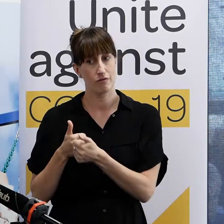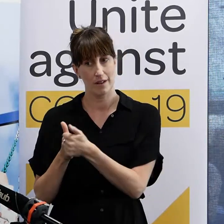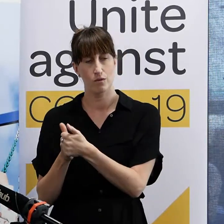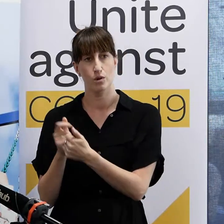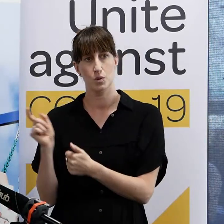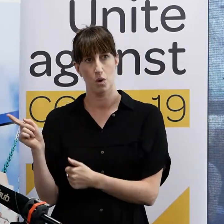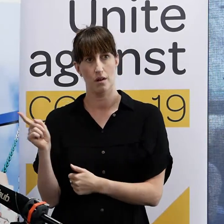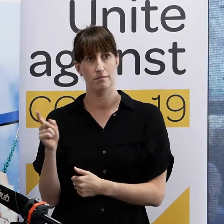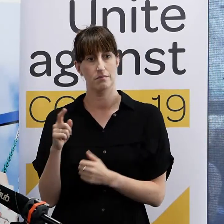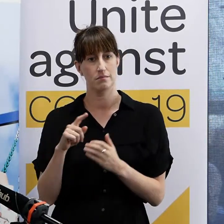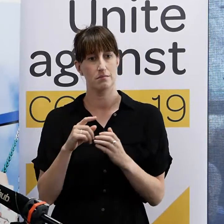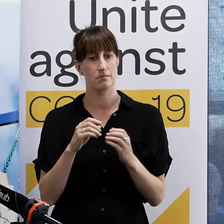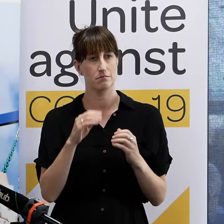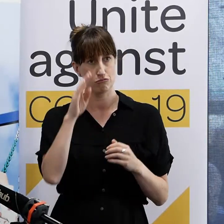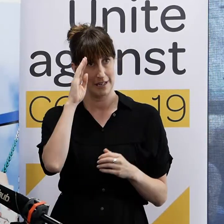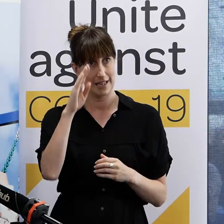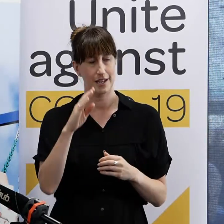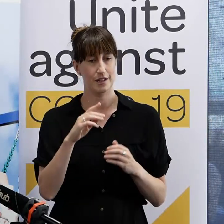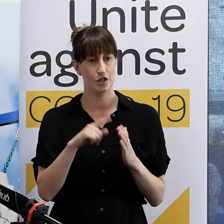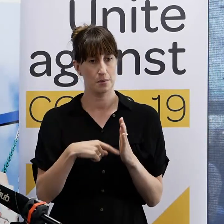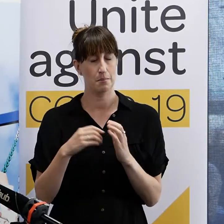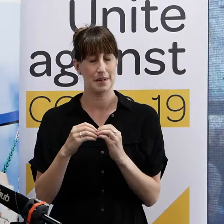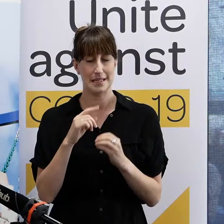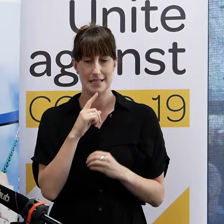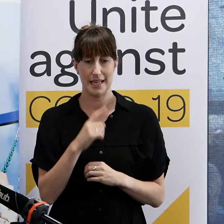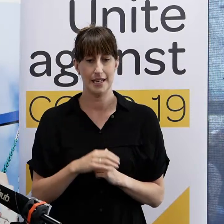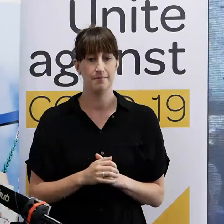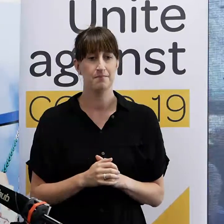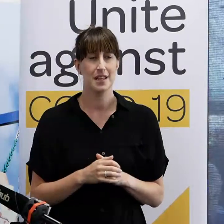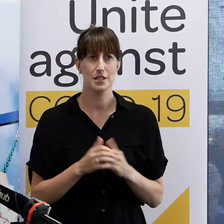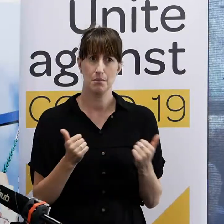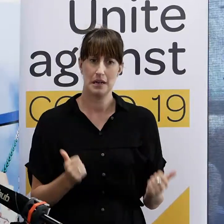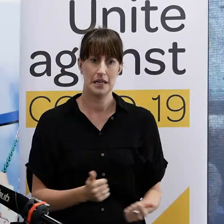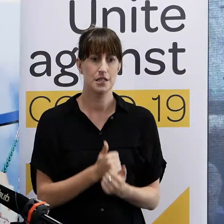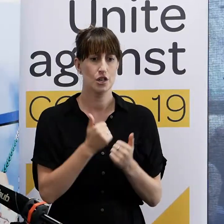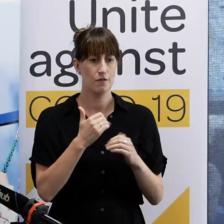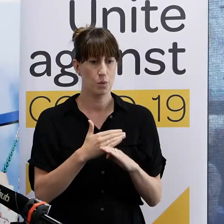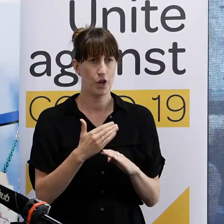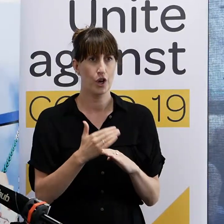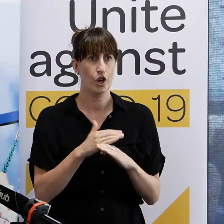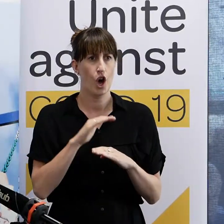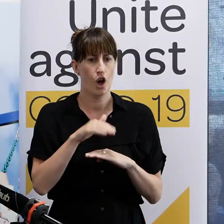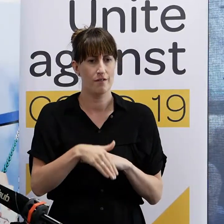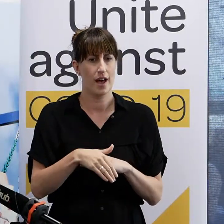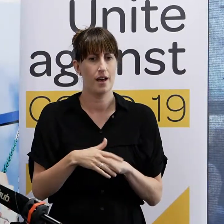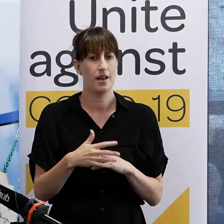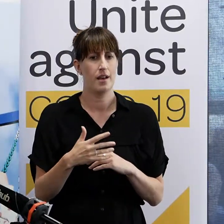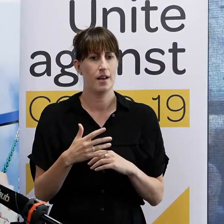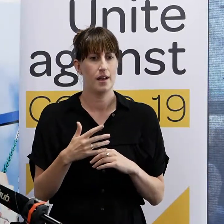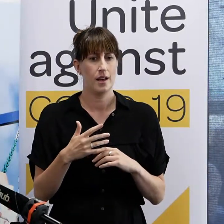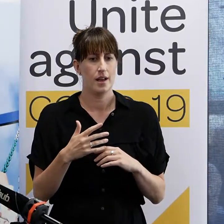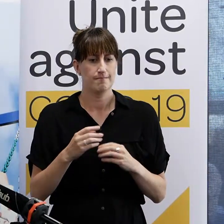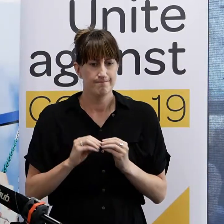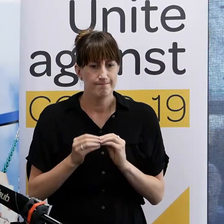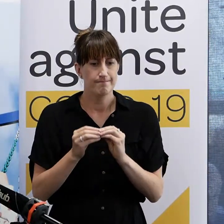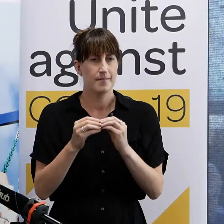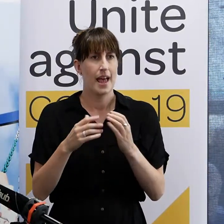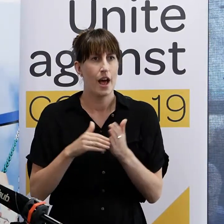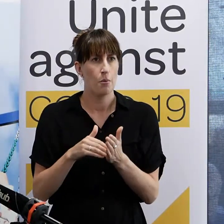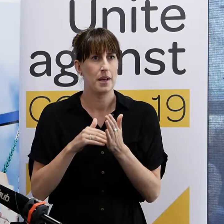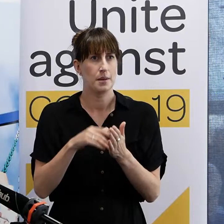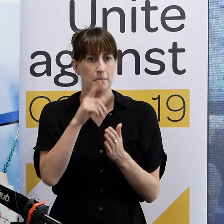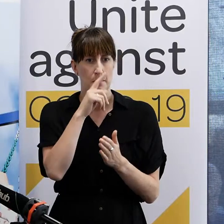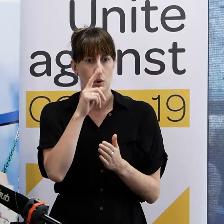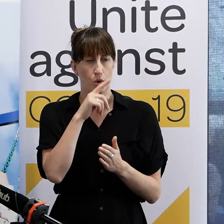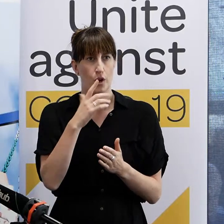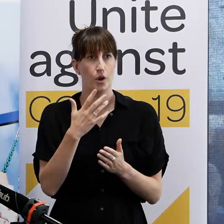are required or do need to travel urgently, usually because of a dying or very unwell loved one. There's a